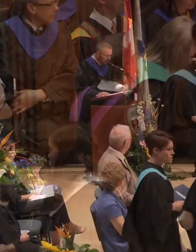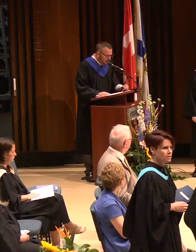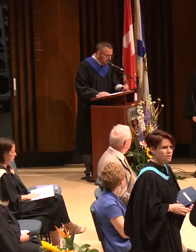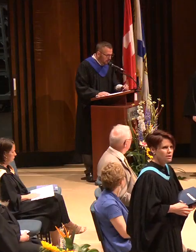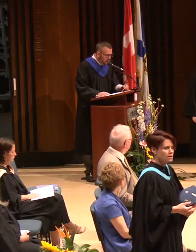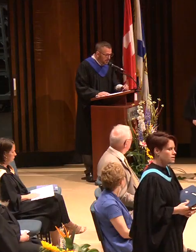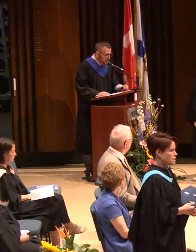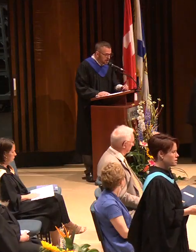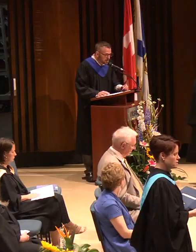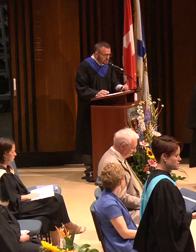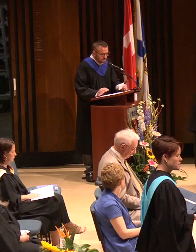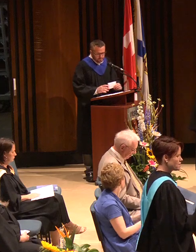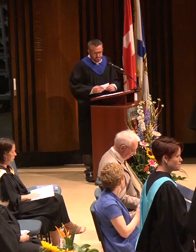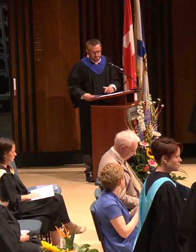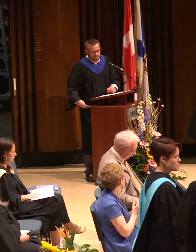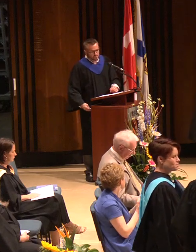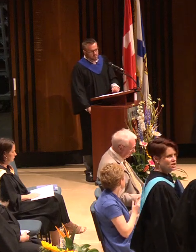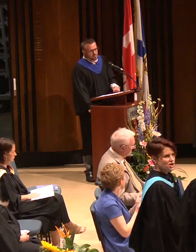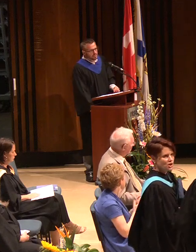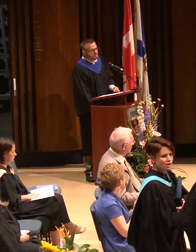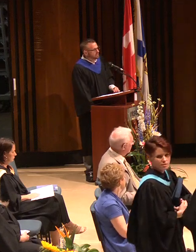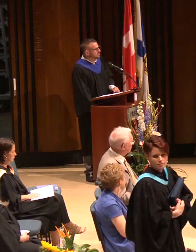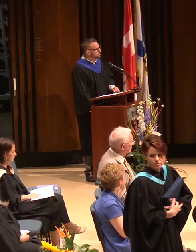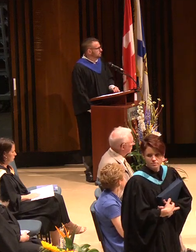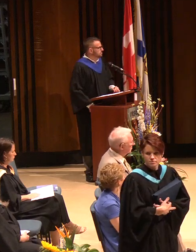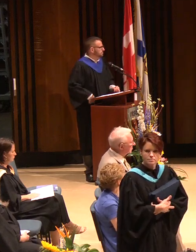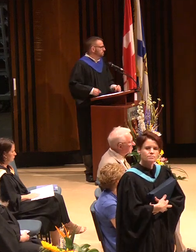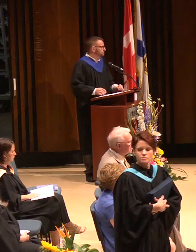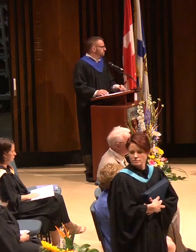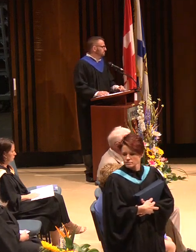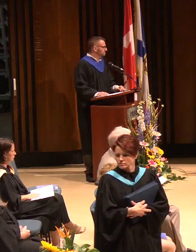Simon Helliwell with honors.